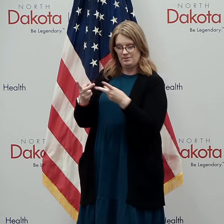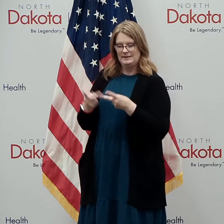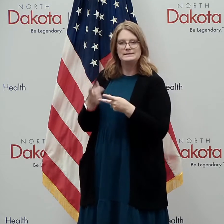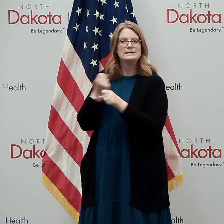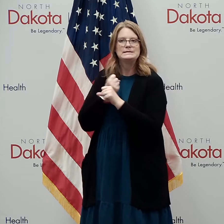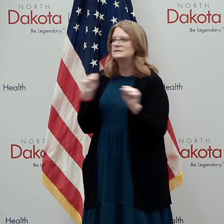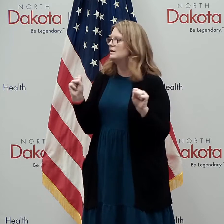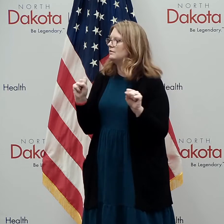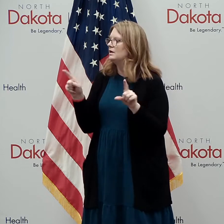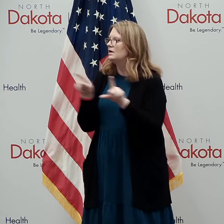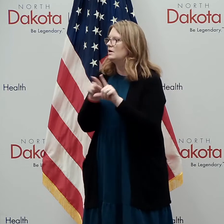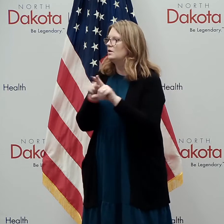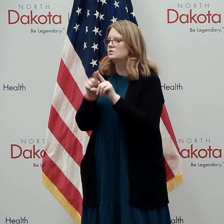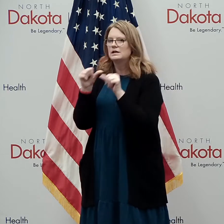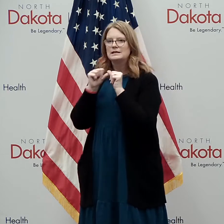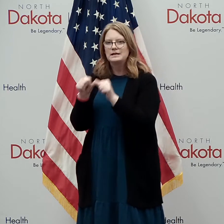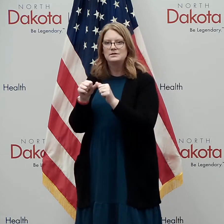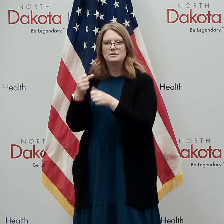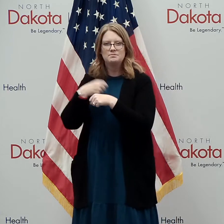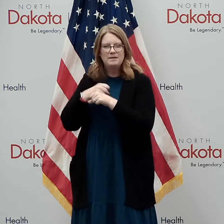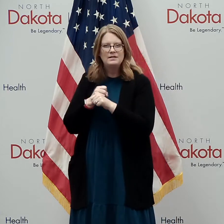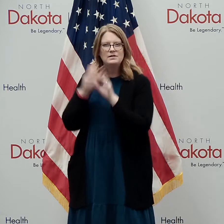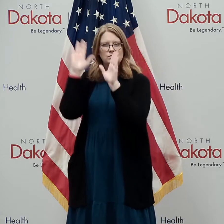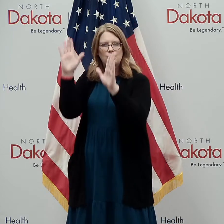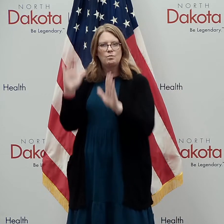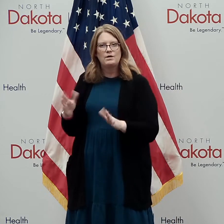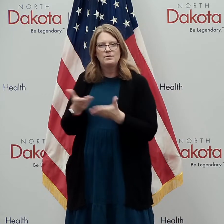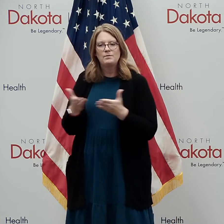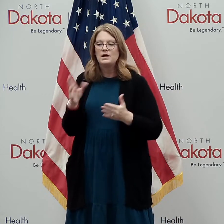ensure that we continue producing our wonderful products,